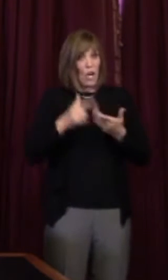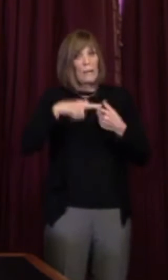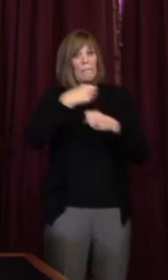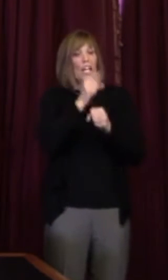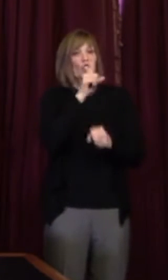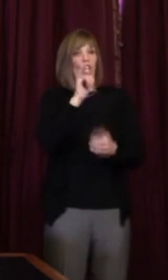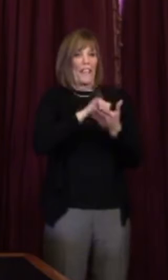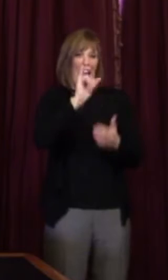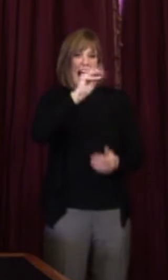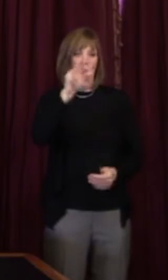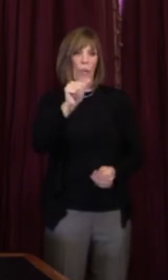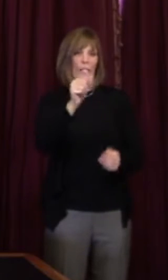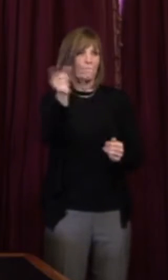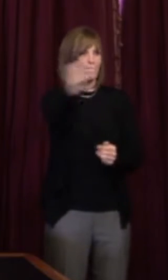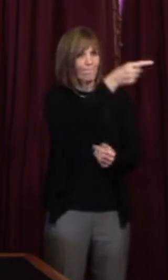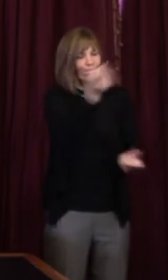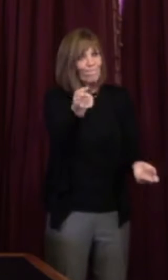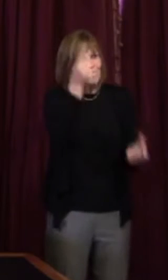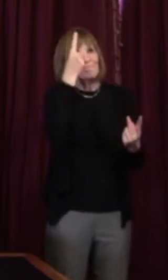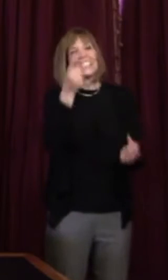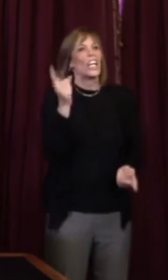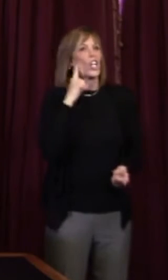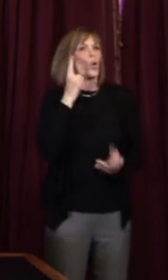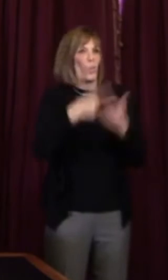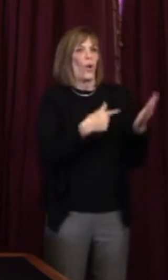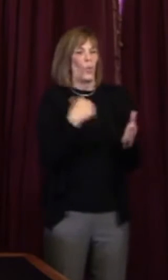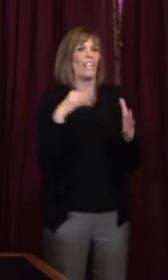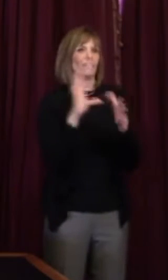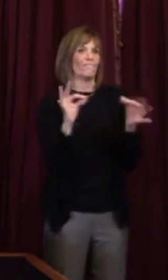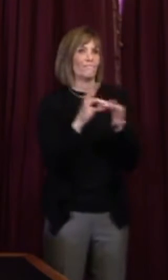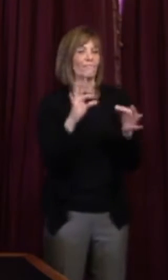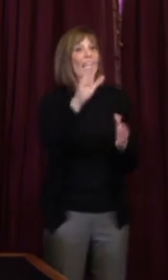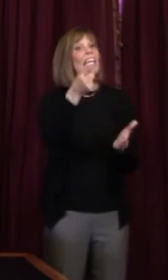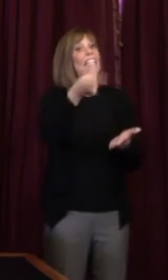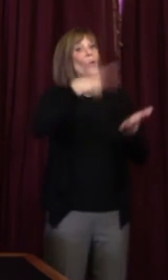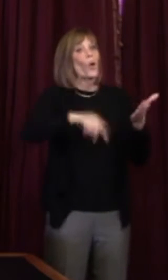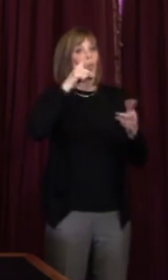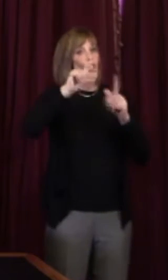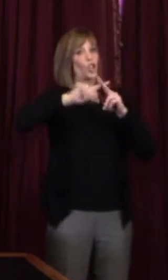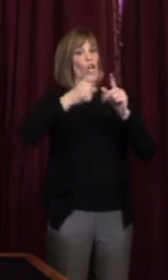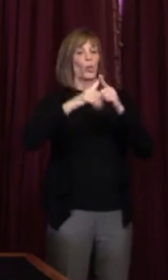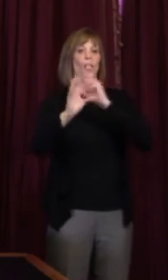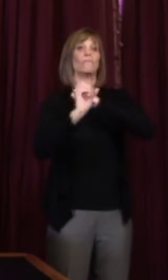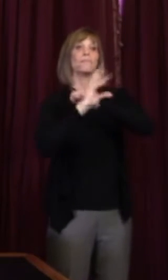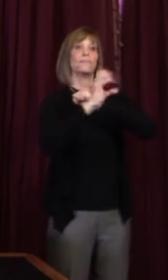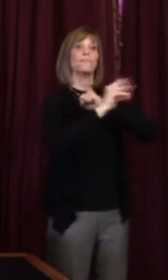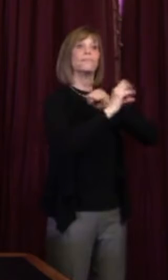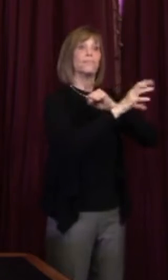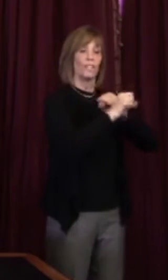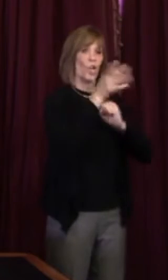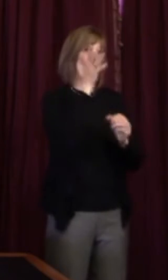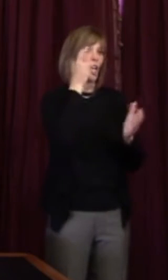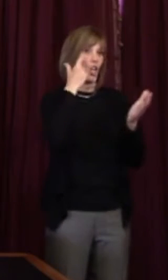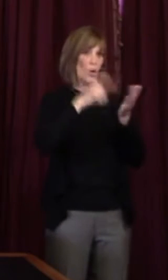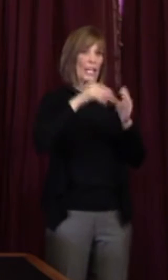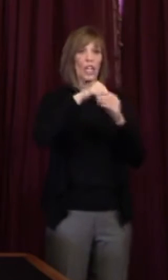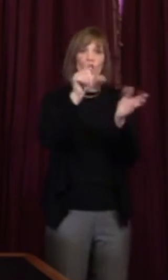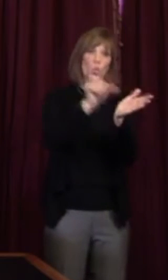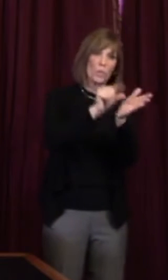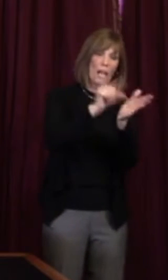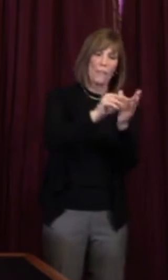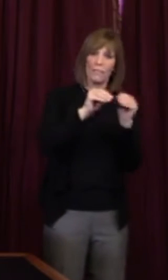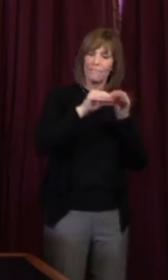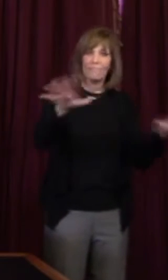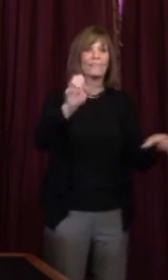gets the message. Next week, we are launching a public awareness campaign that we'll be rolling out in newspapers across